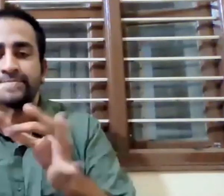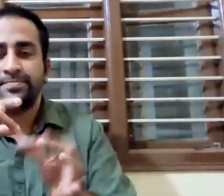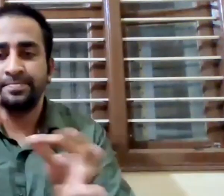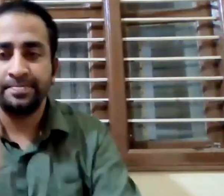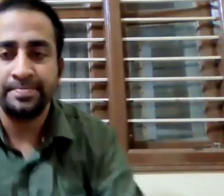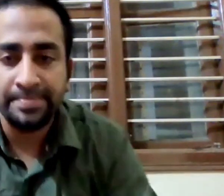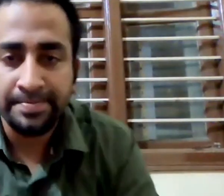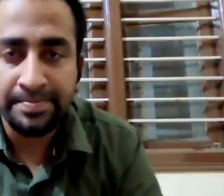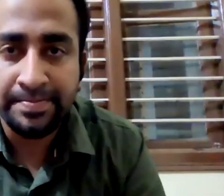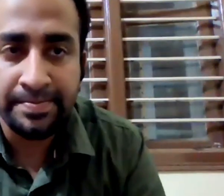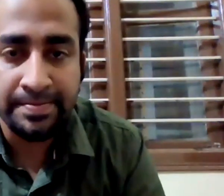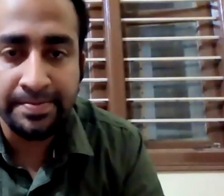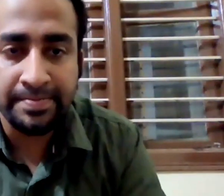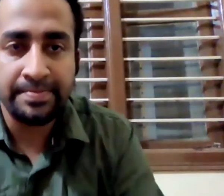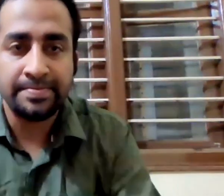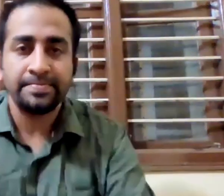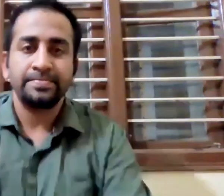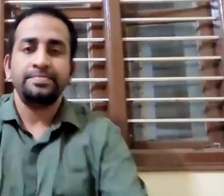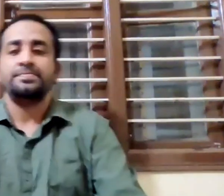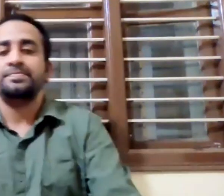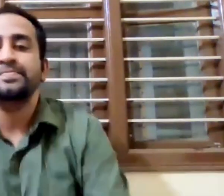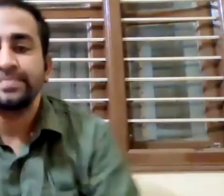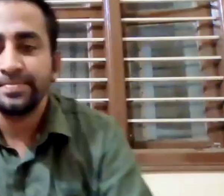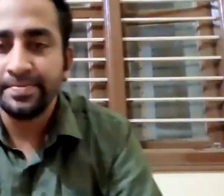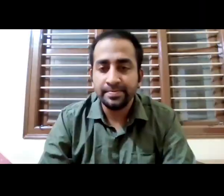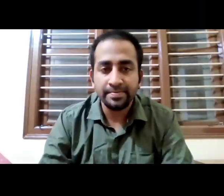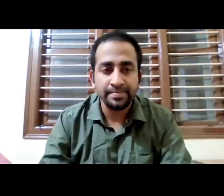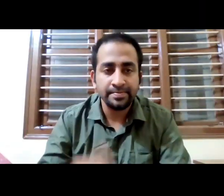And maybe when you'll have a look, you'll get a better understanding.